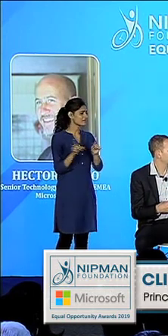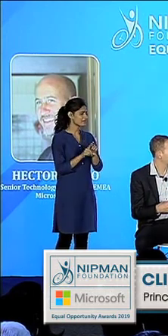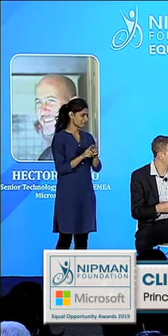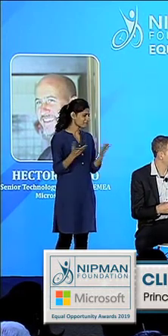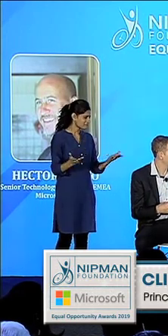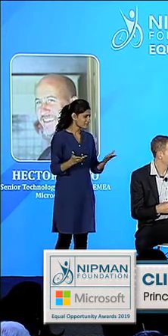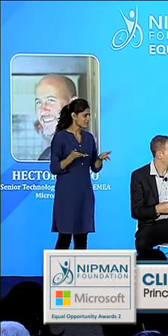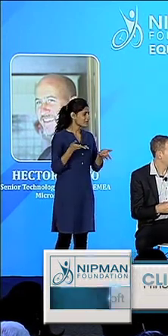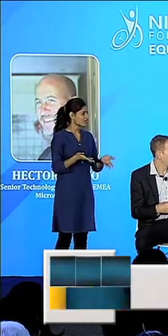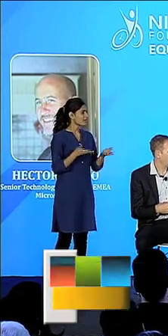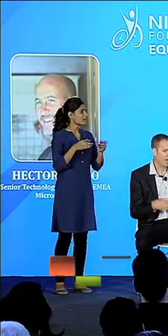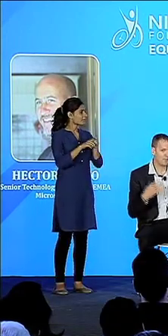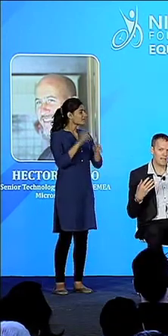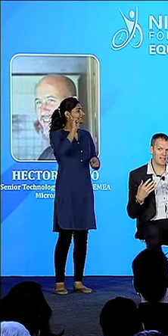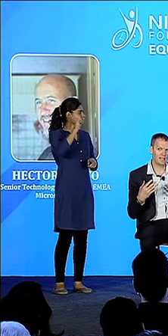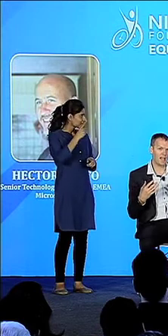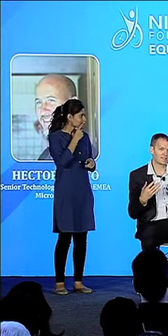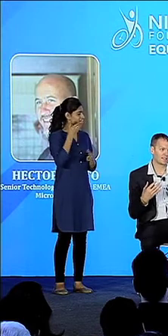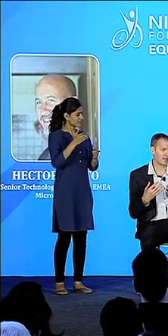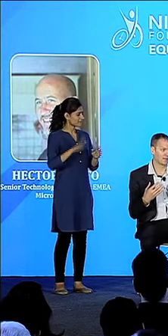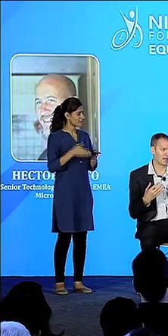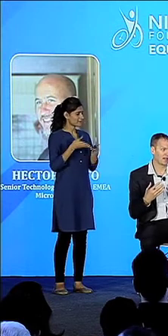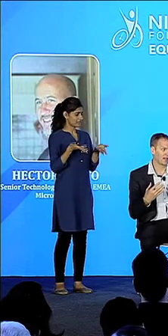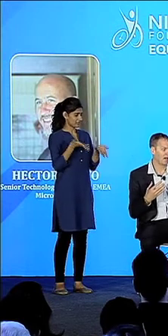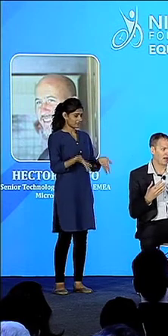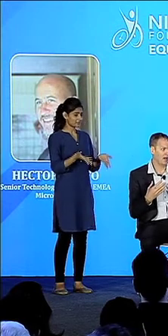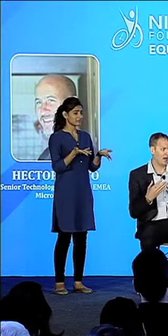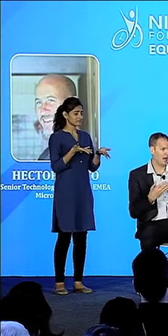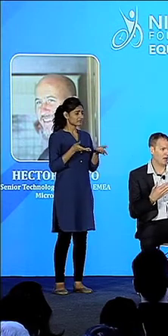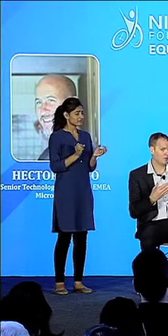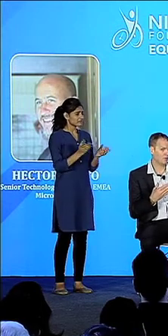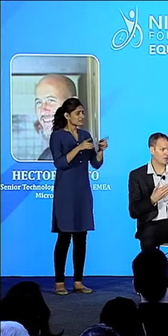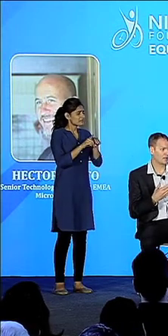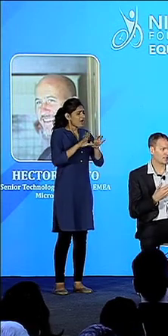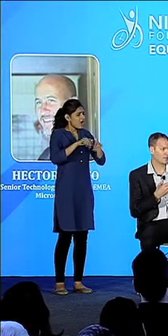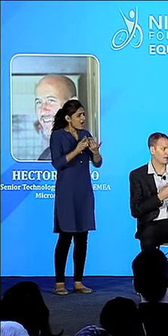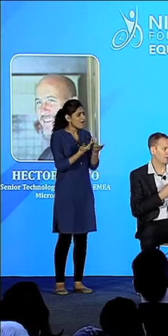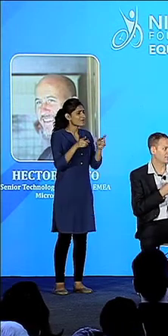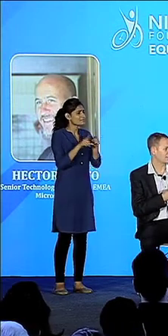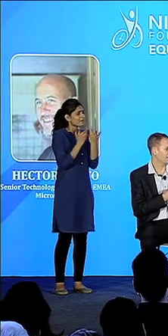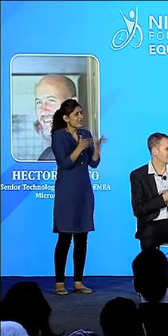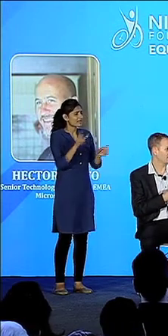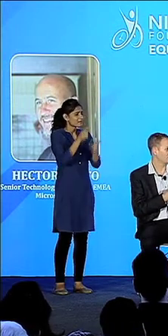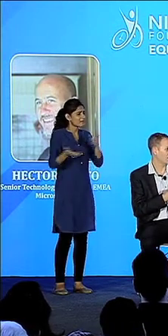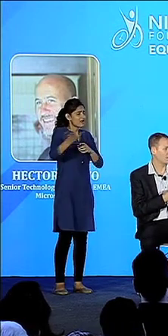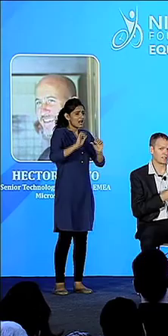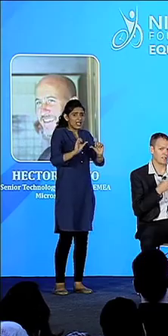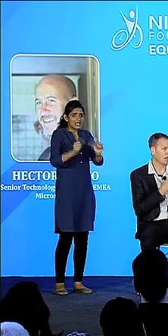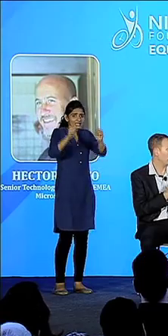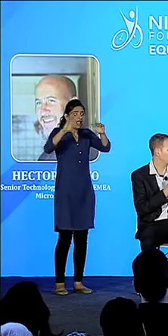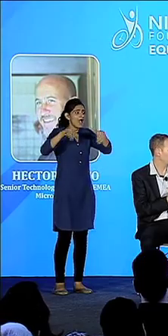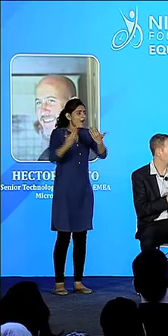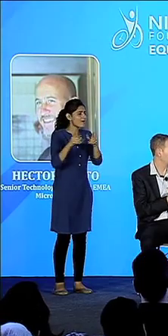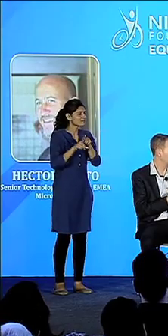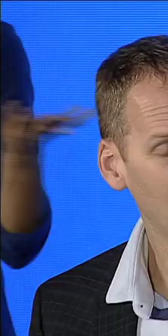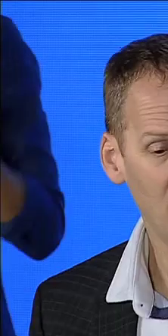is deaf. And I immediately had this thought of like, how will somebody be successful in a job that is all